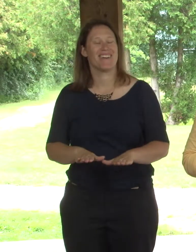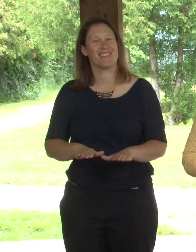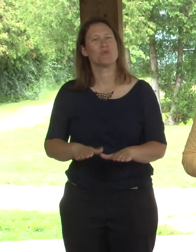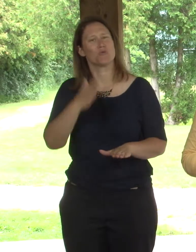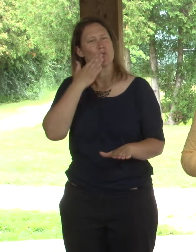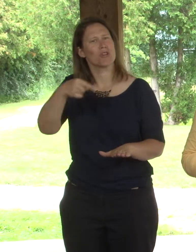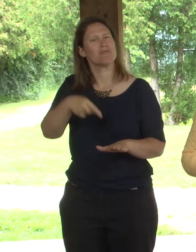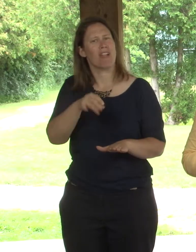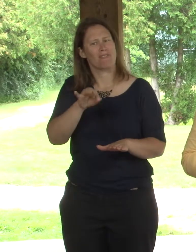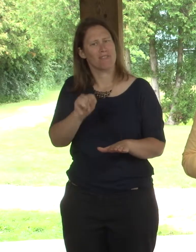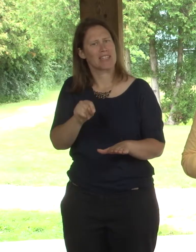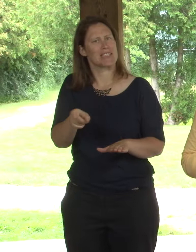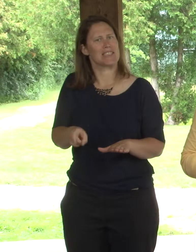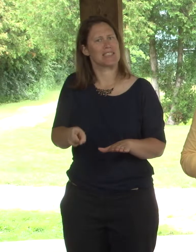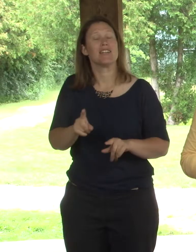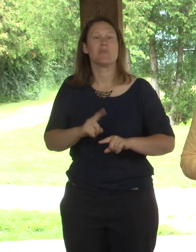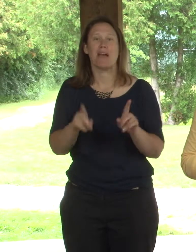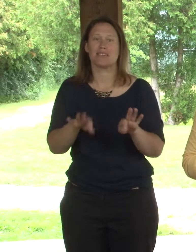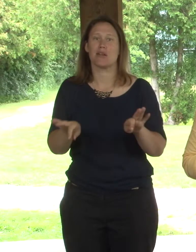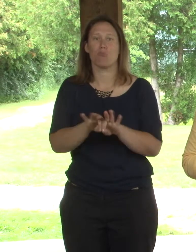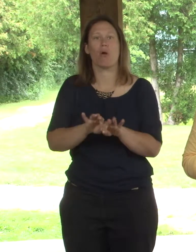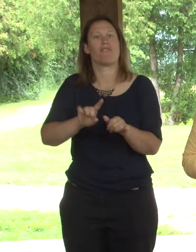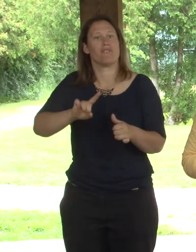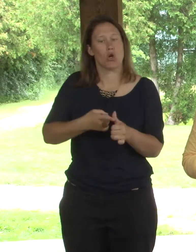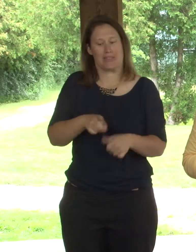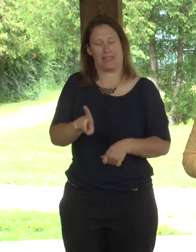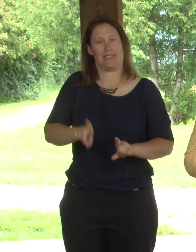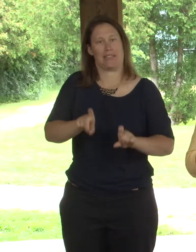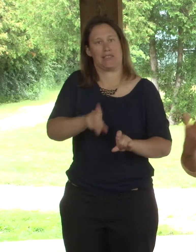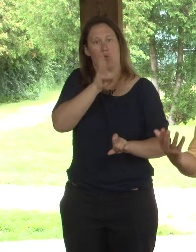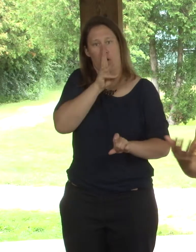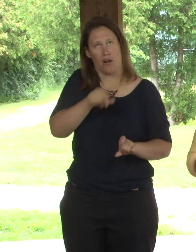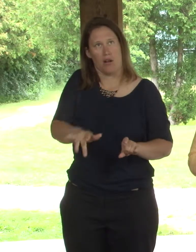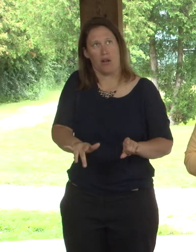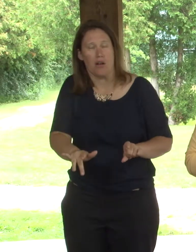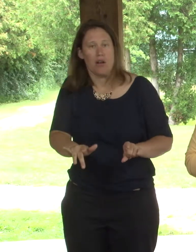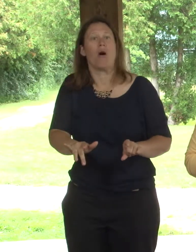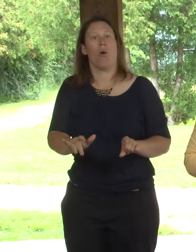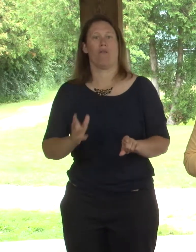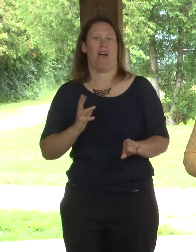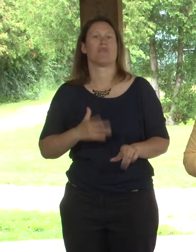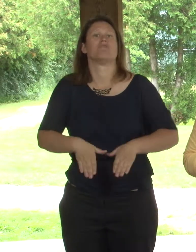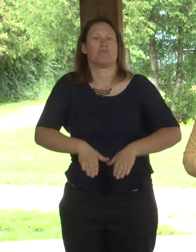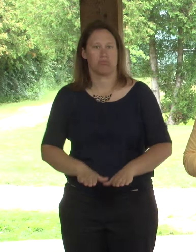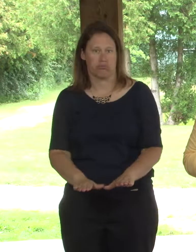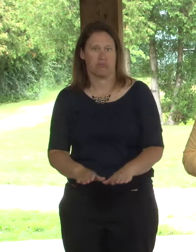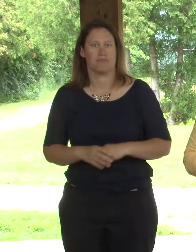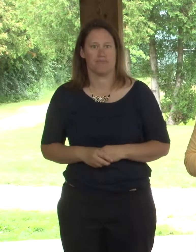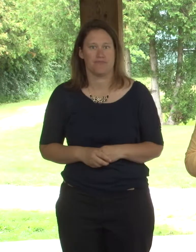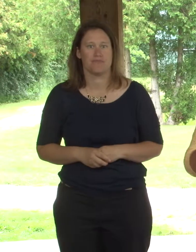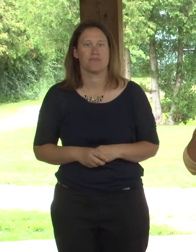jeopardy. Conditions like extreme weather that we seem to experience here across our wonderful country of